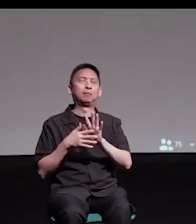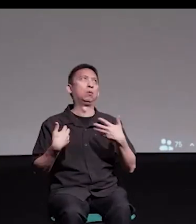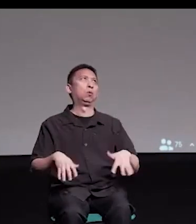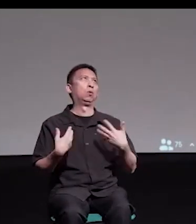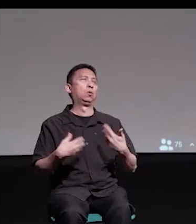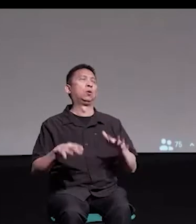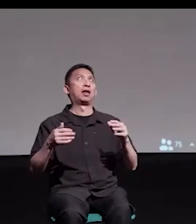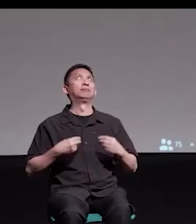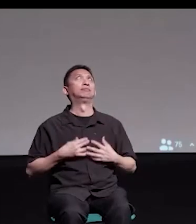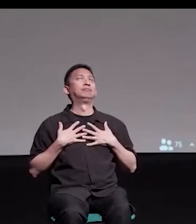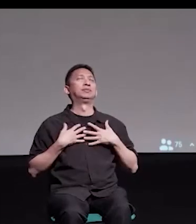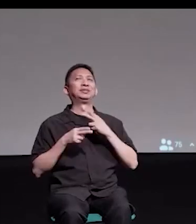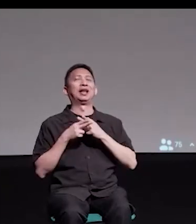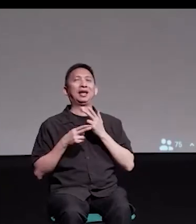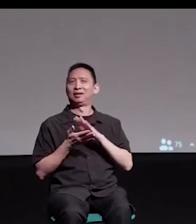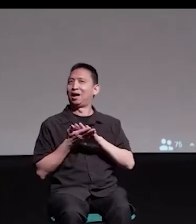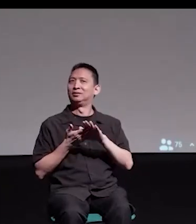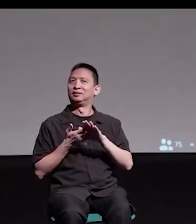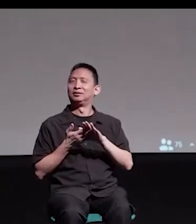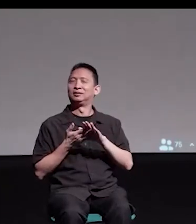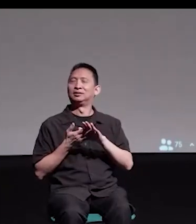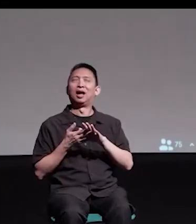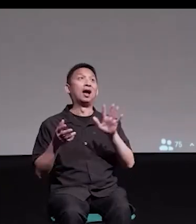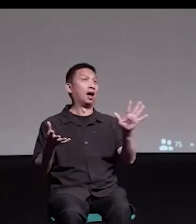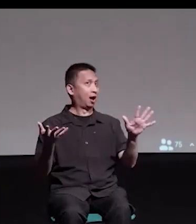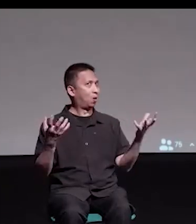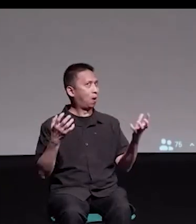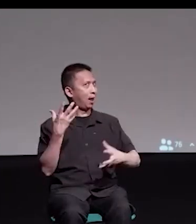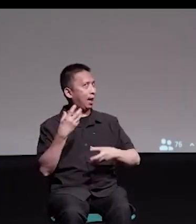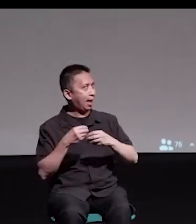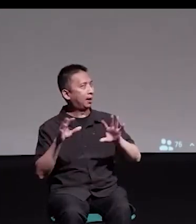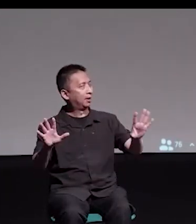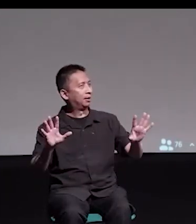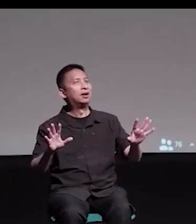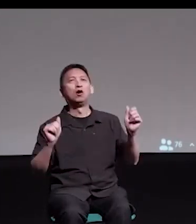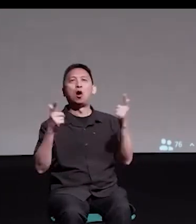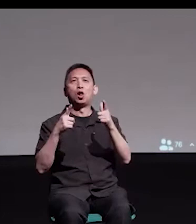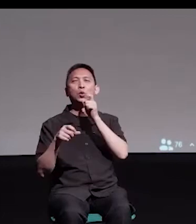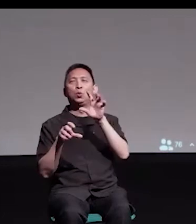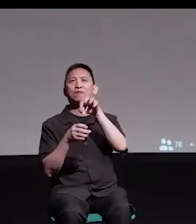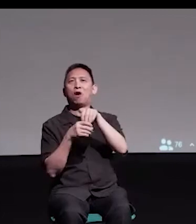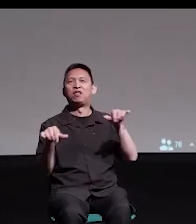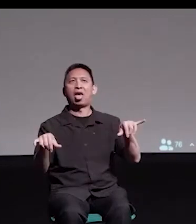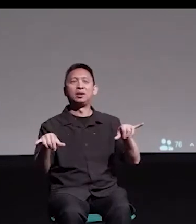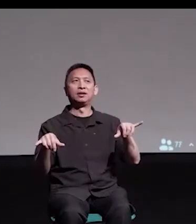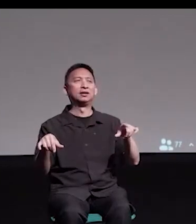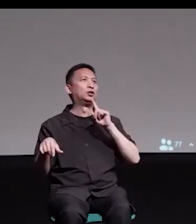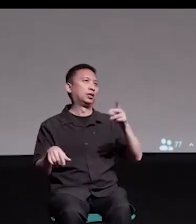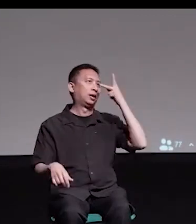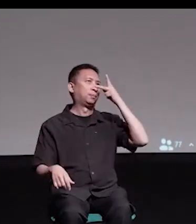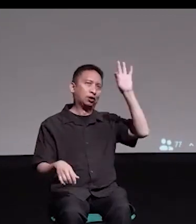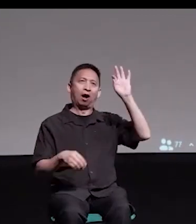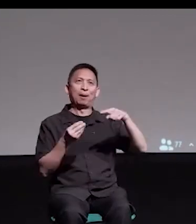absolutely aspirational. And now I just want to add that everybody who did that is now really pissed